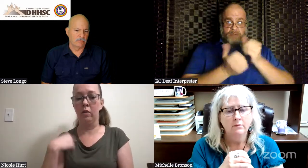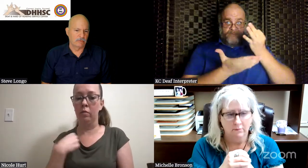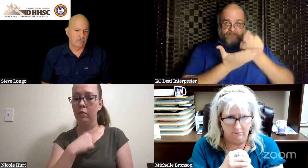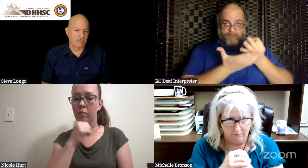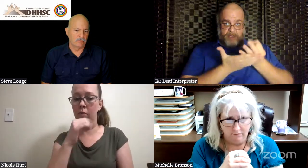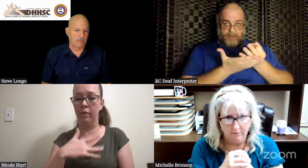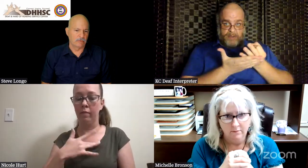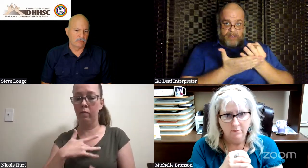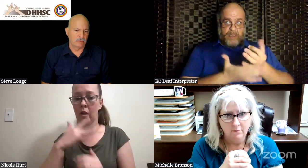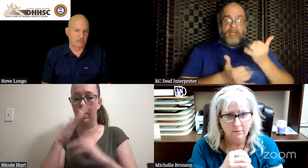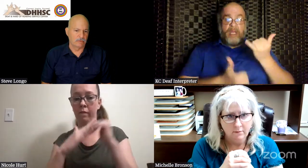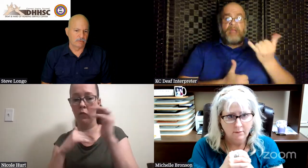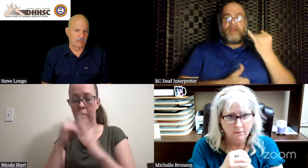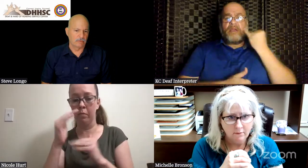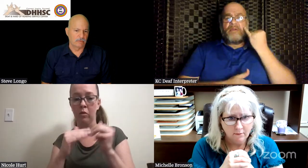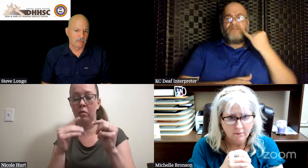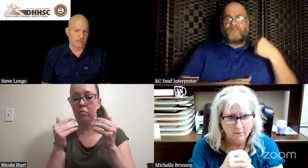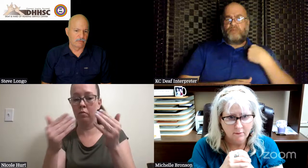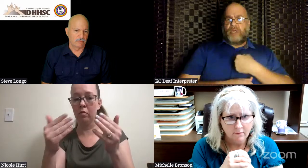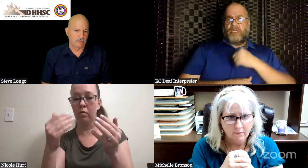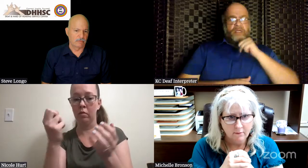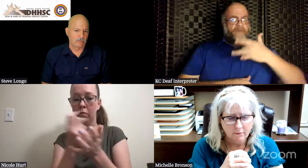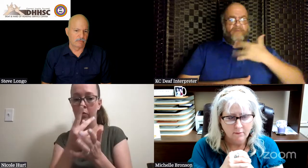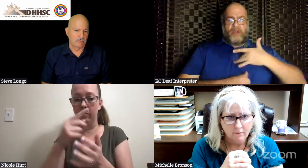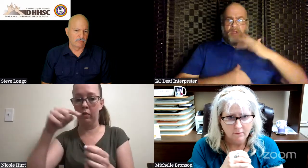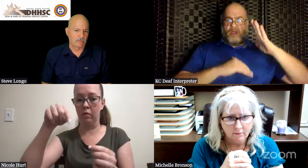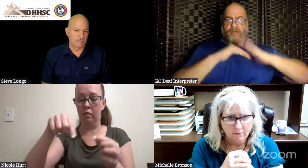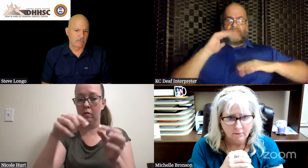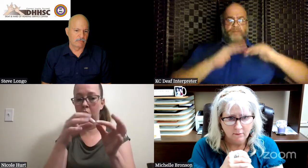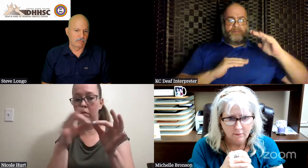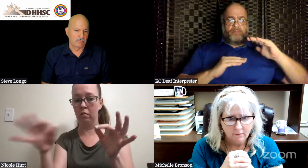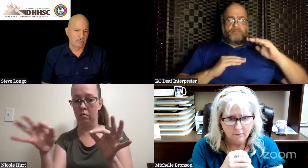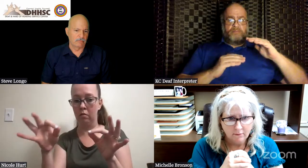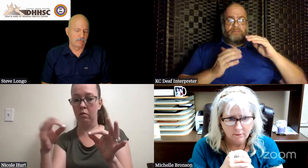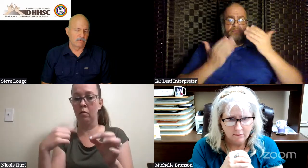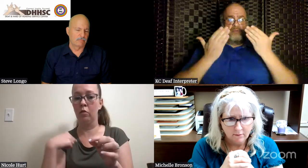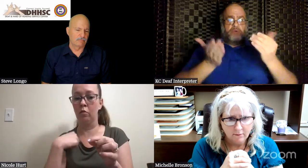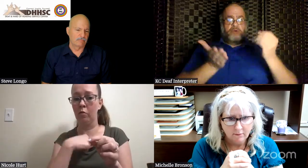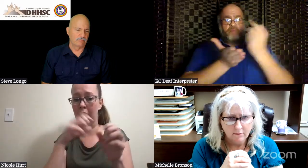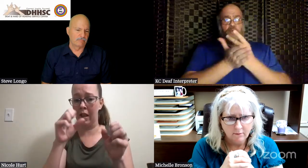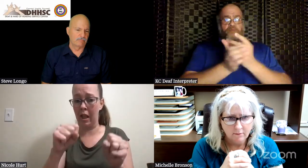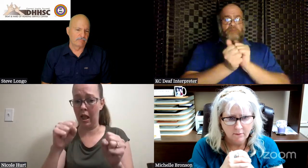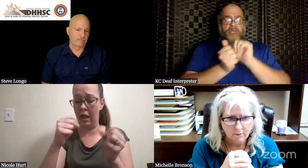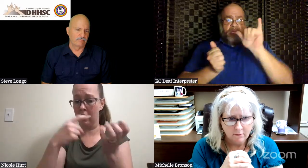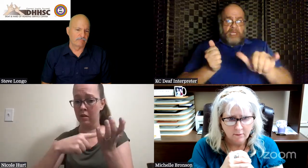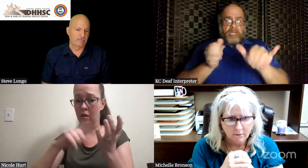So right now, what we have is okay for our funders and for our grants.